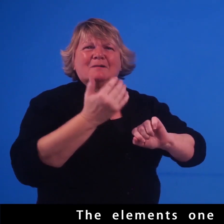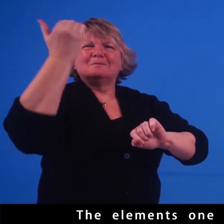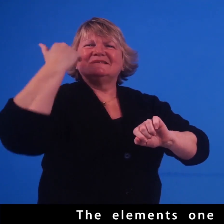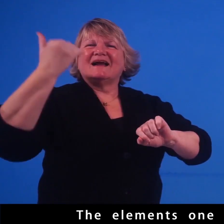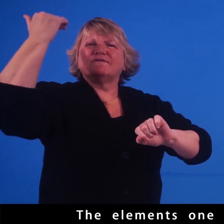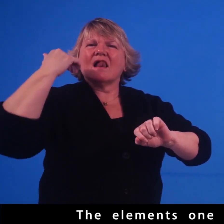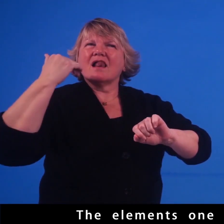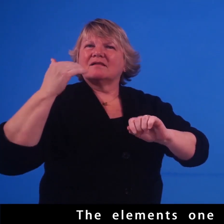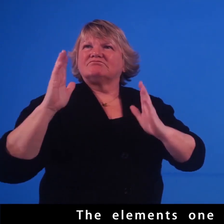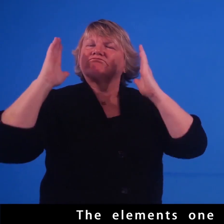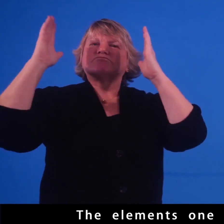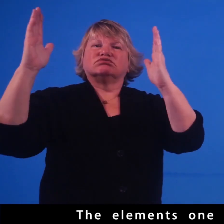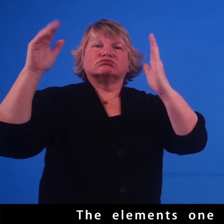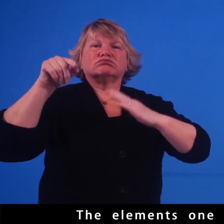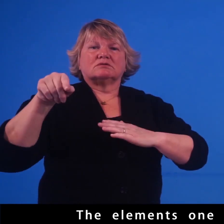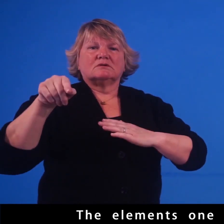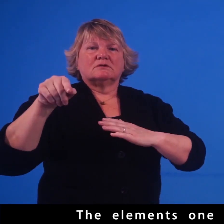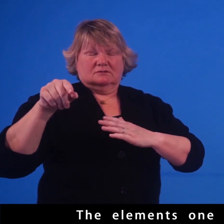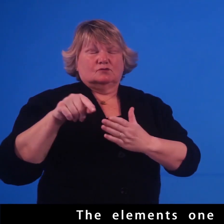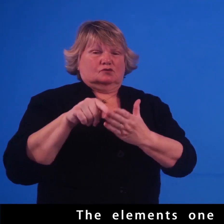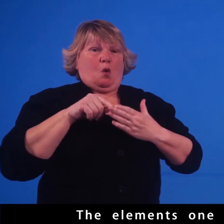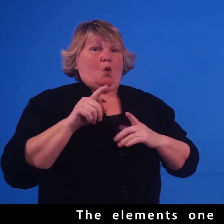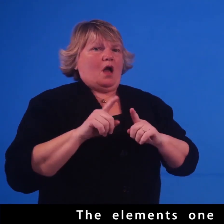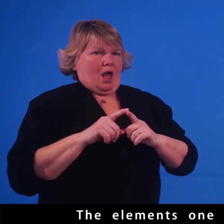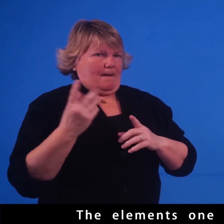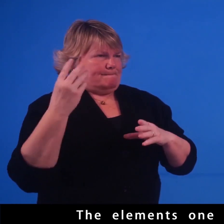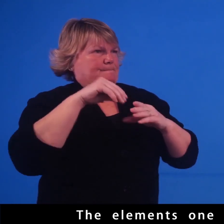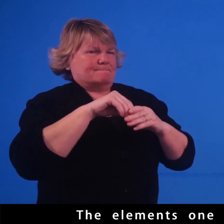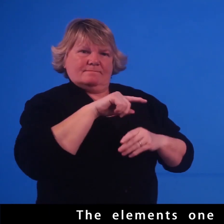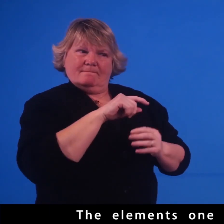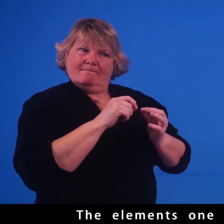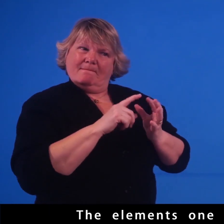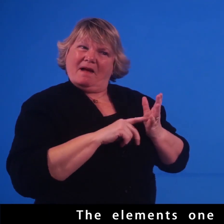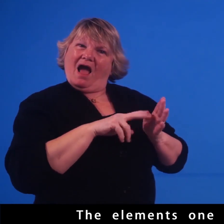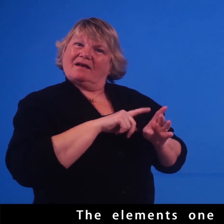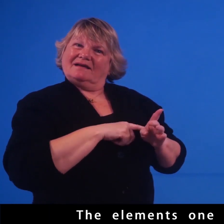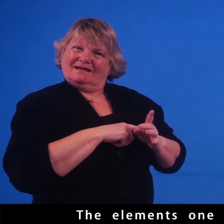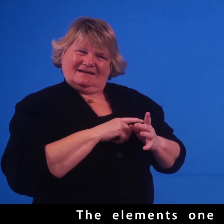medieval altarpiece are evoked, then subverted.